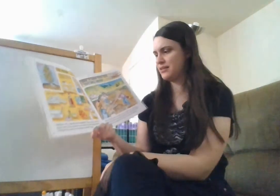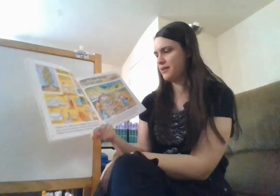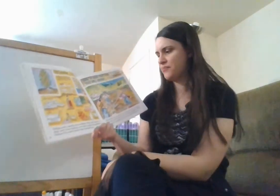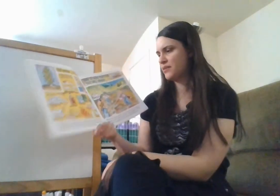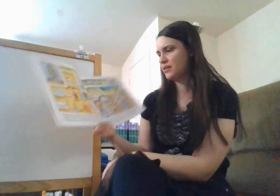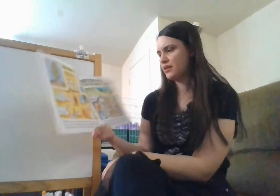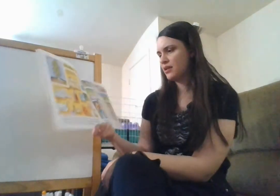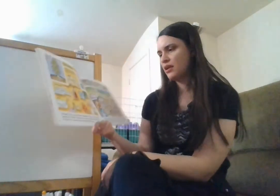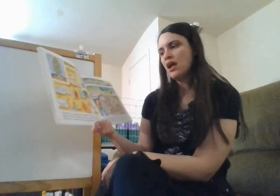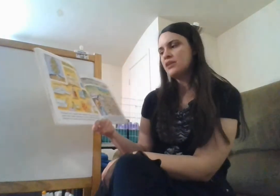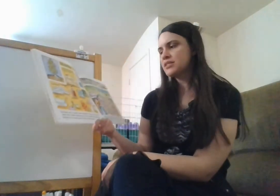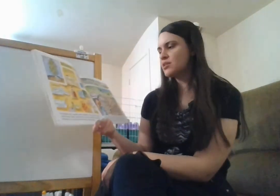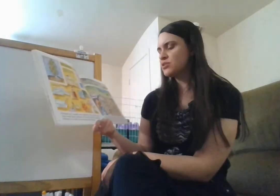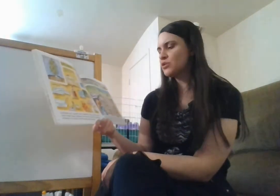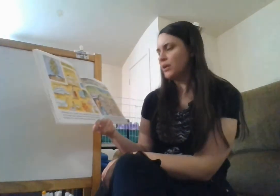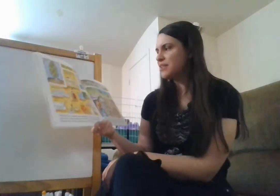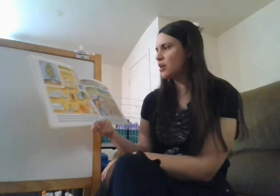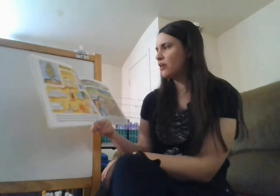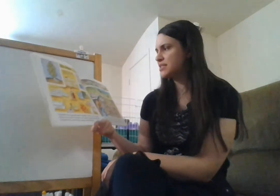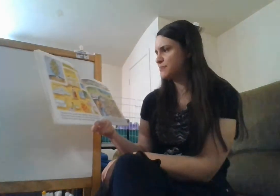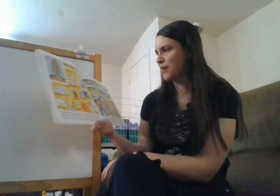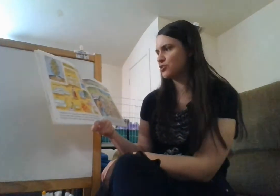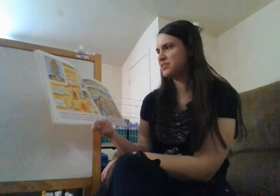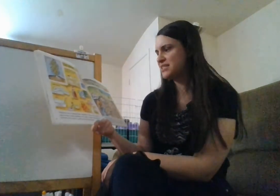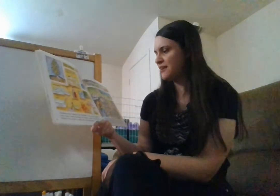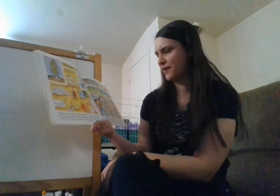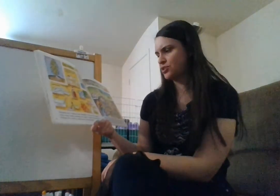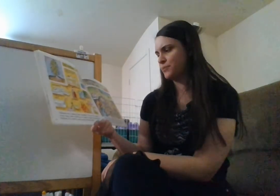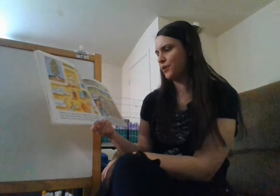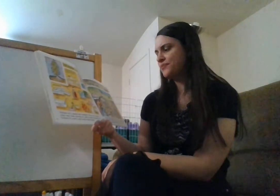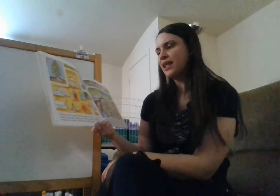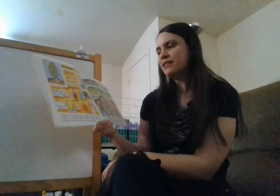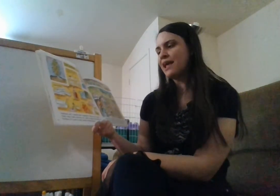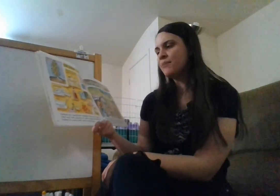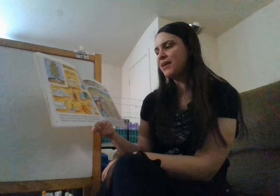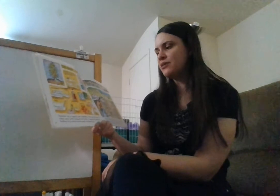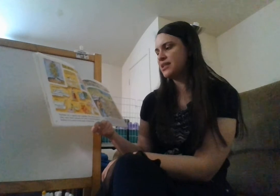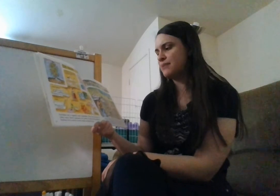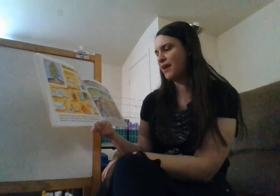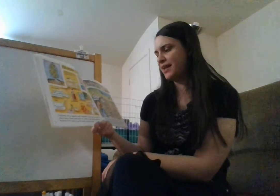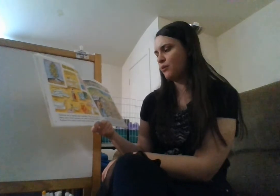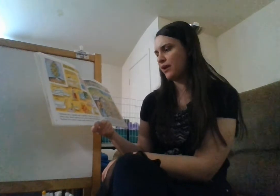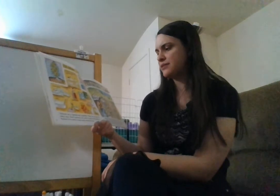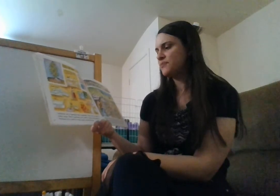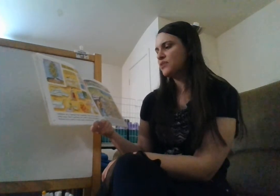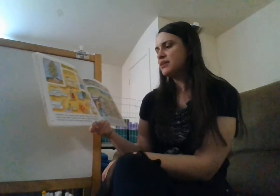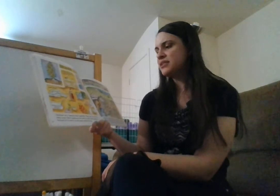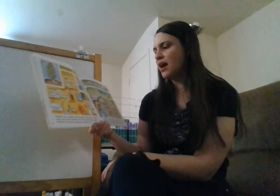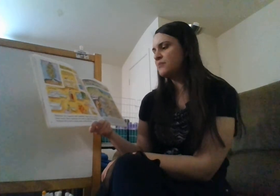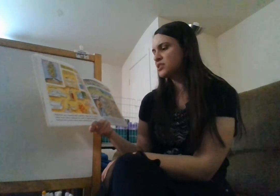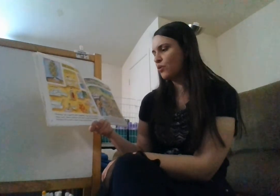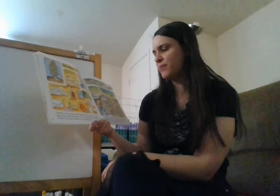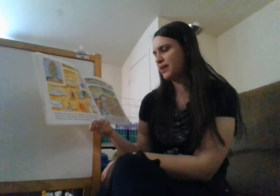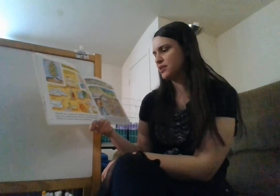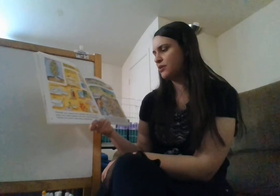them. So soybeans are a special seed vegetable. They can be used in many ways. Some soybeans are used